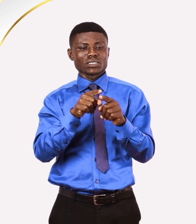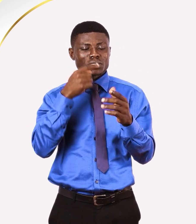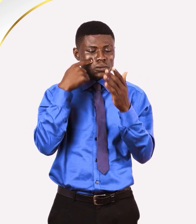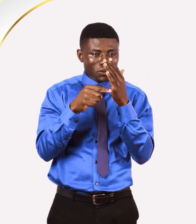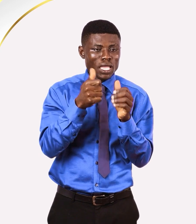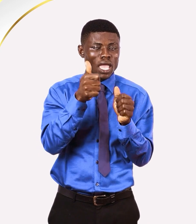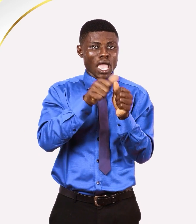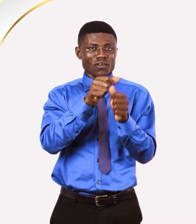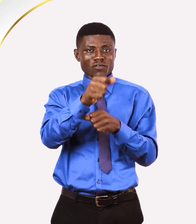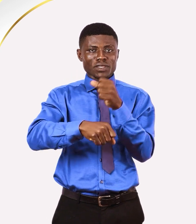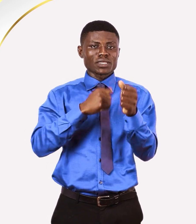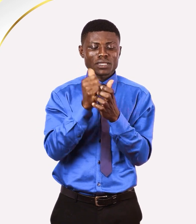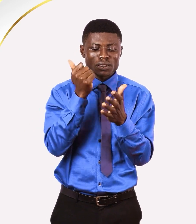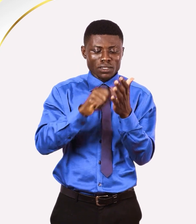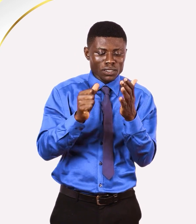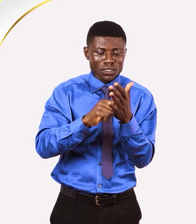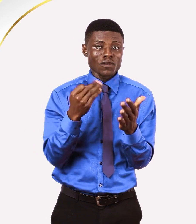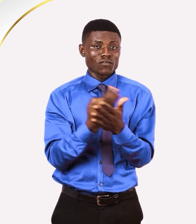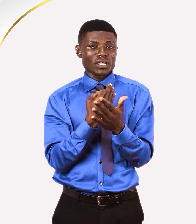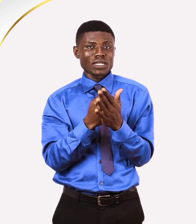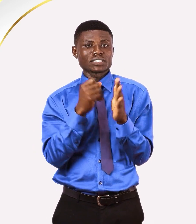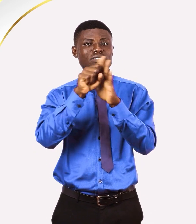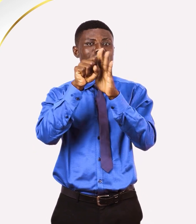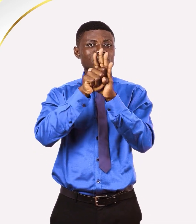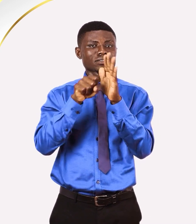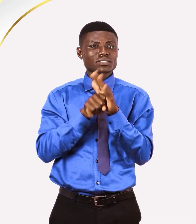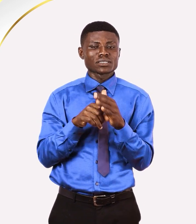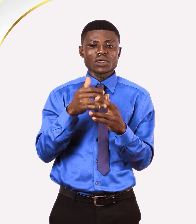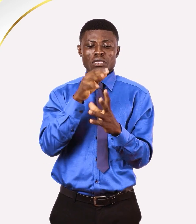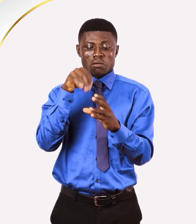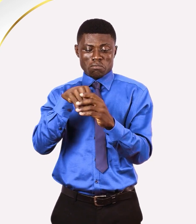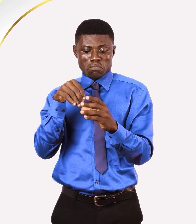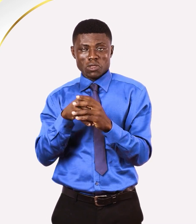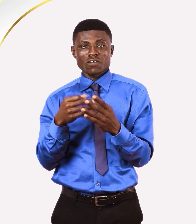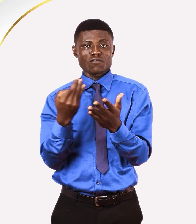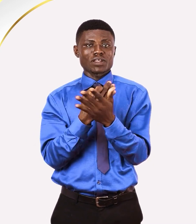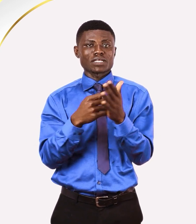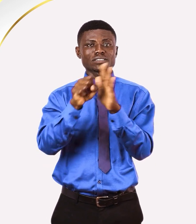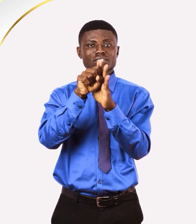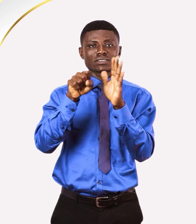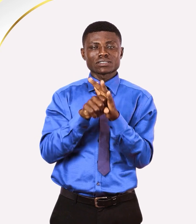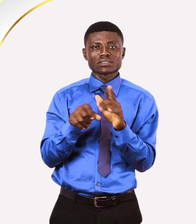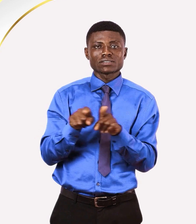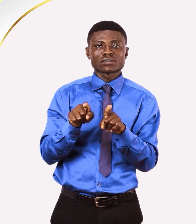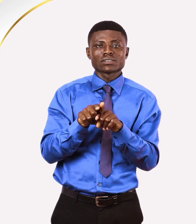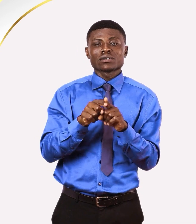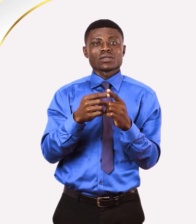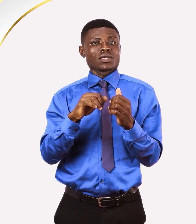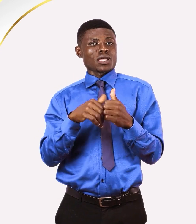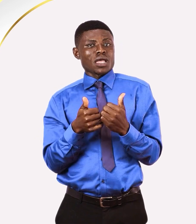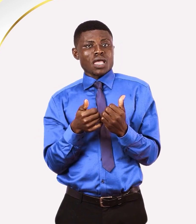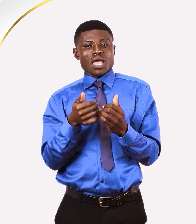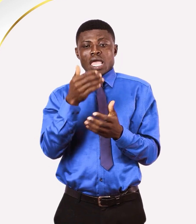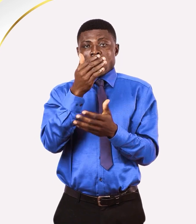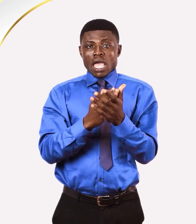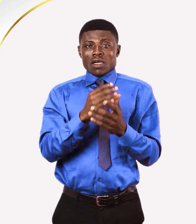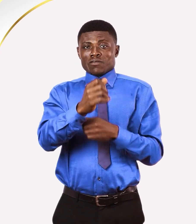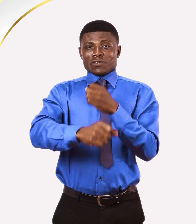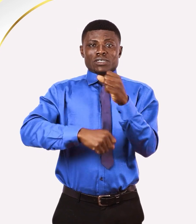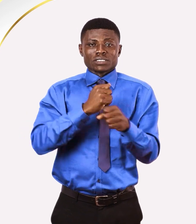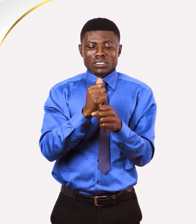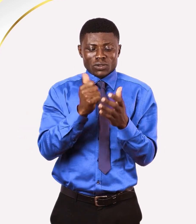reviewing of annual audited financial statements, interim financial statements, and